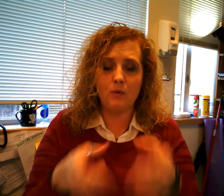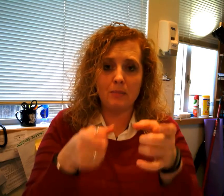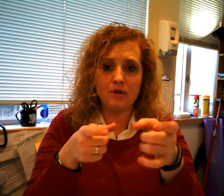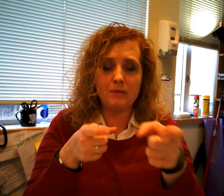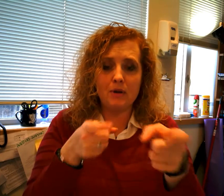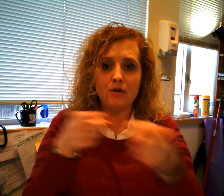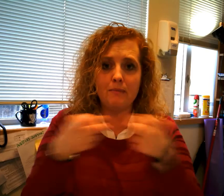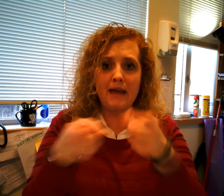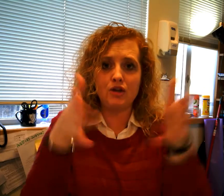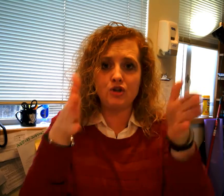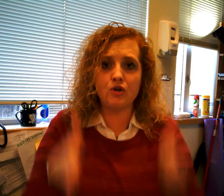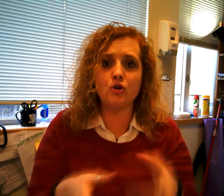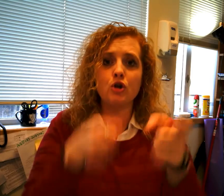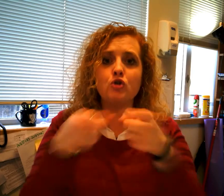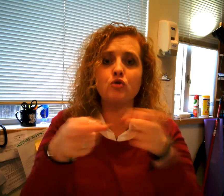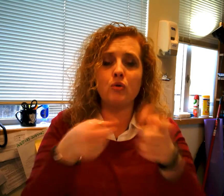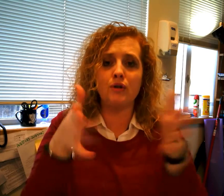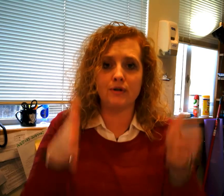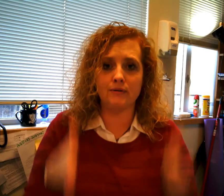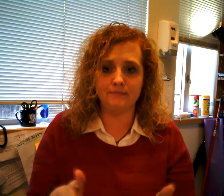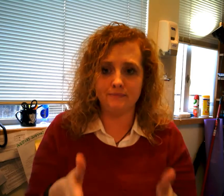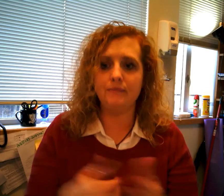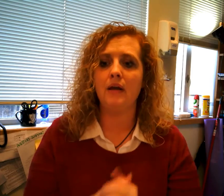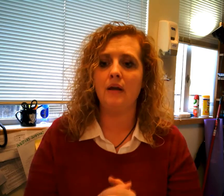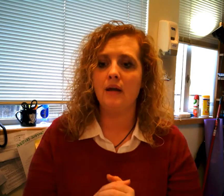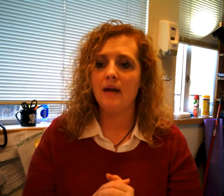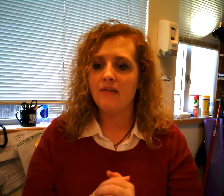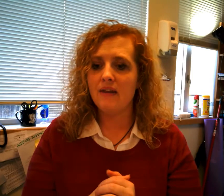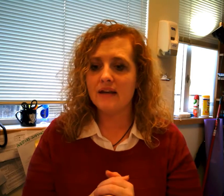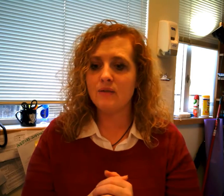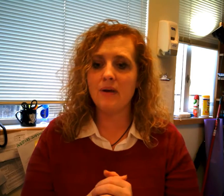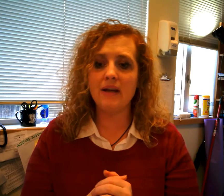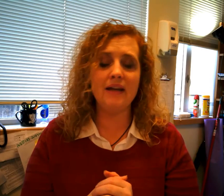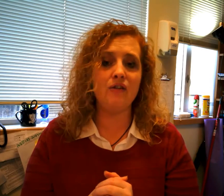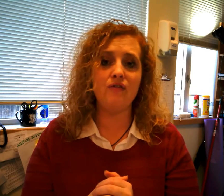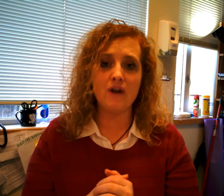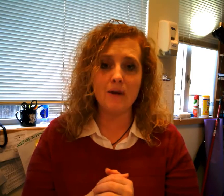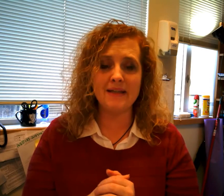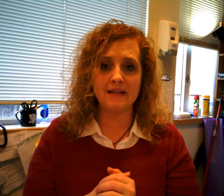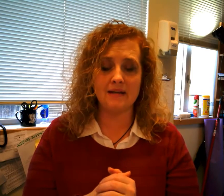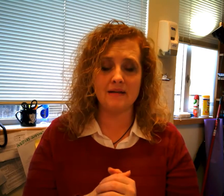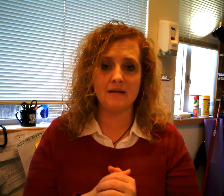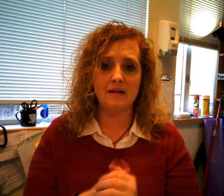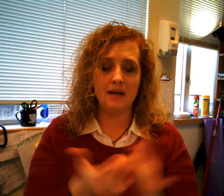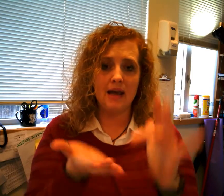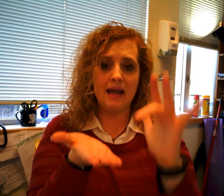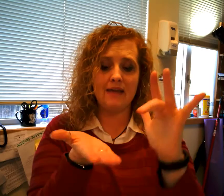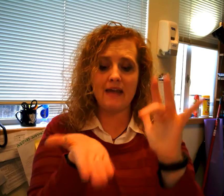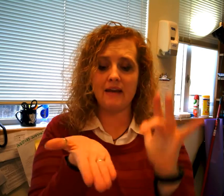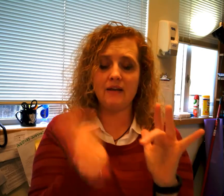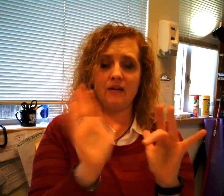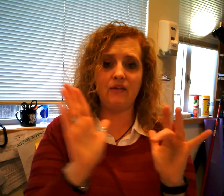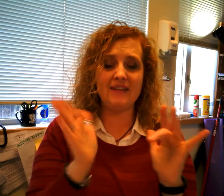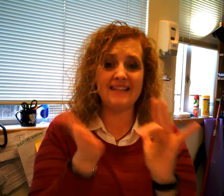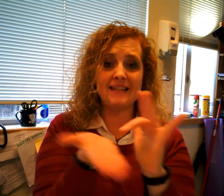person marker, manager, controller. The next one is pharmacist, and this is the sign